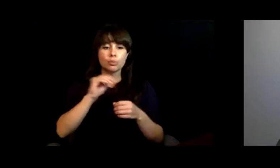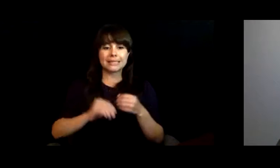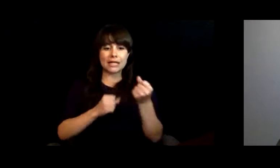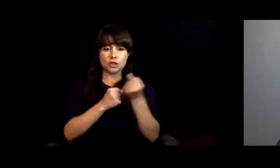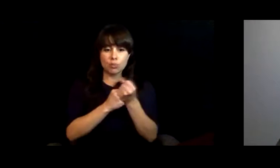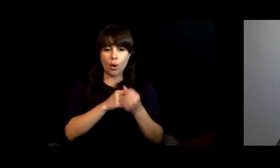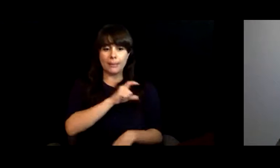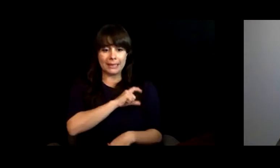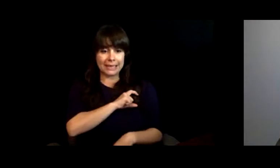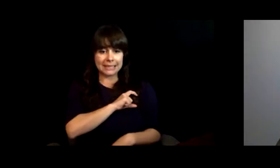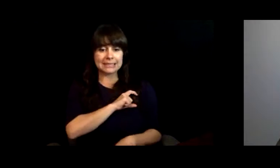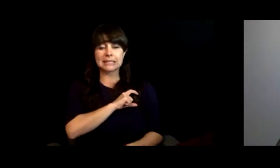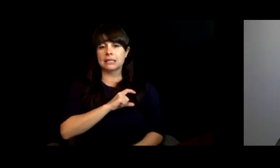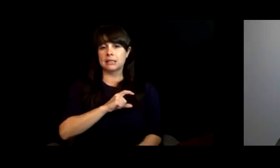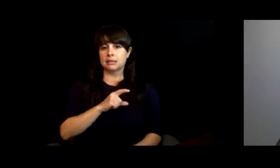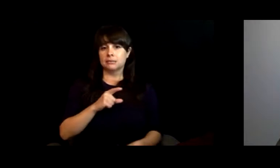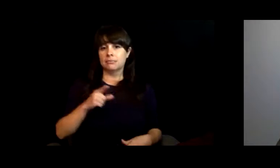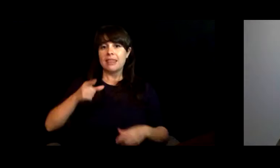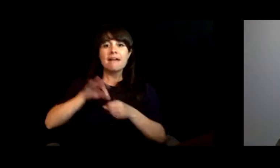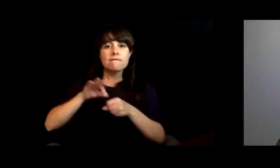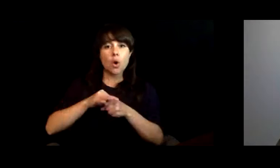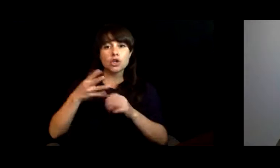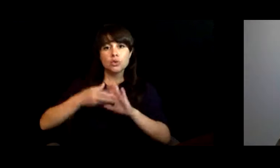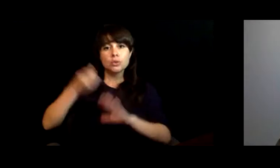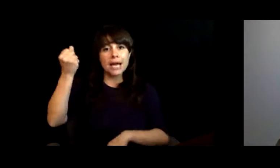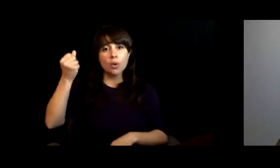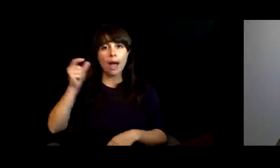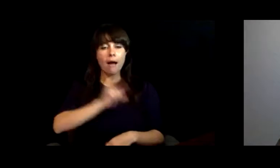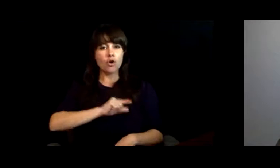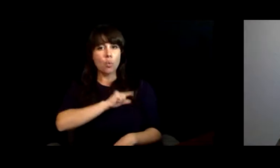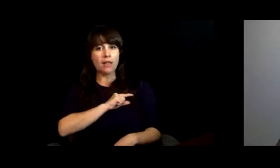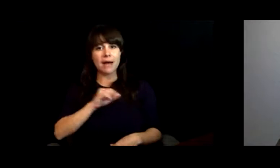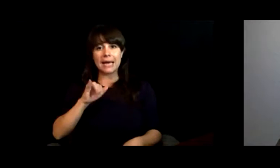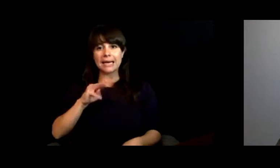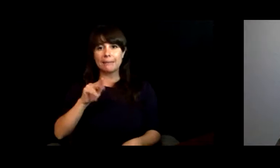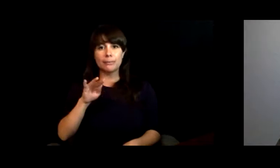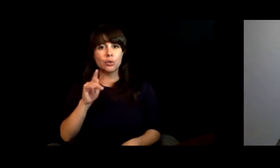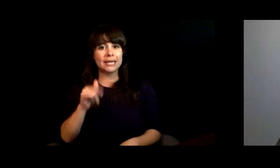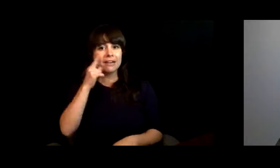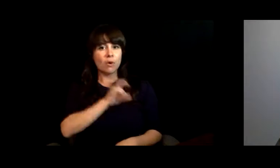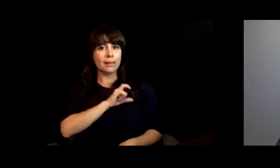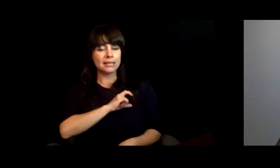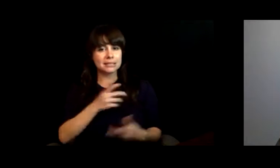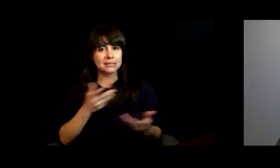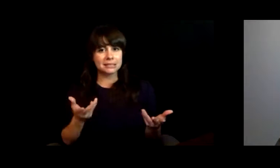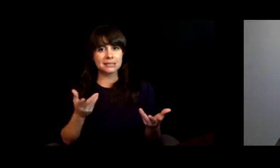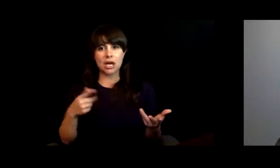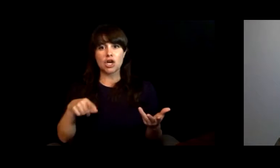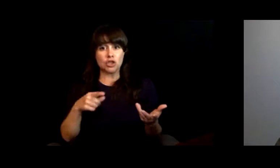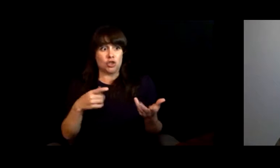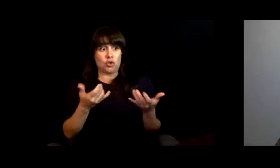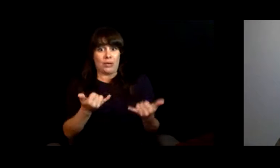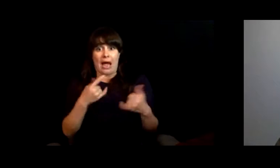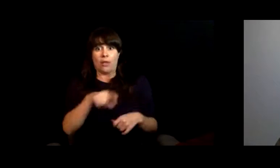sheriff deputies. They voted to take away qualified immunity from police officers, meaning for frivolous lawsuits, they can be sued. They're